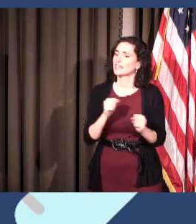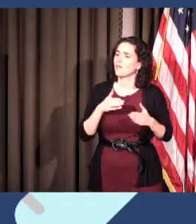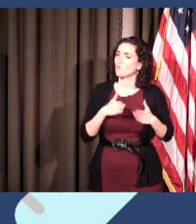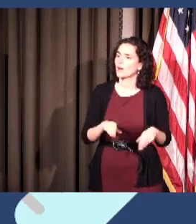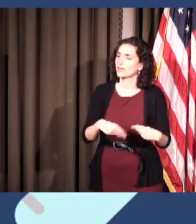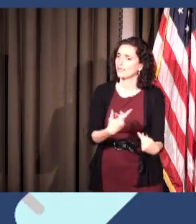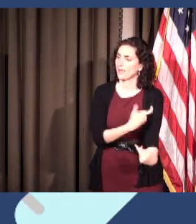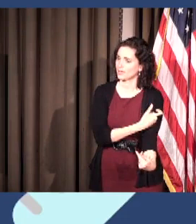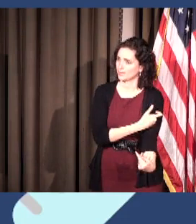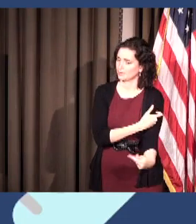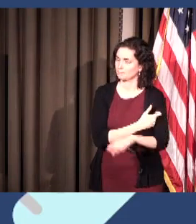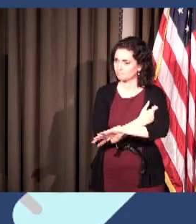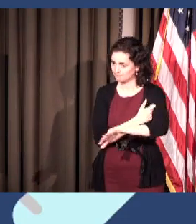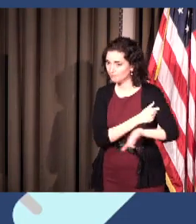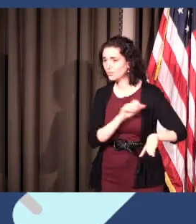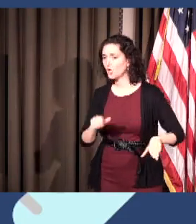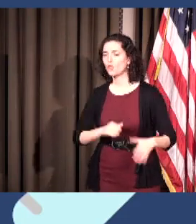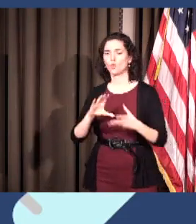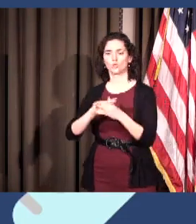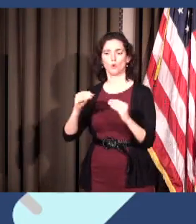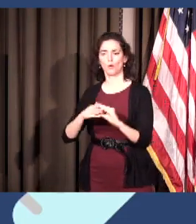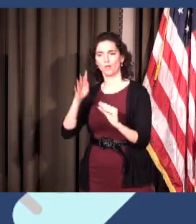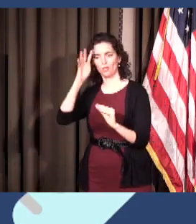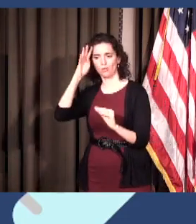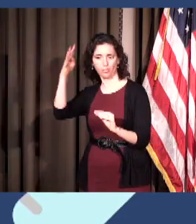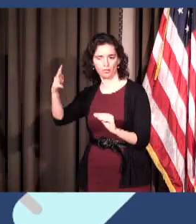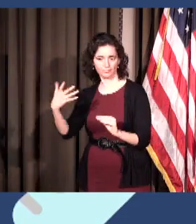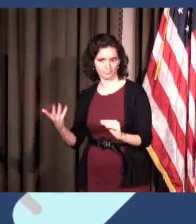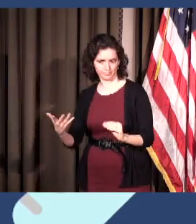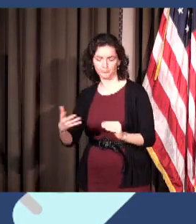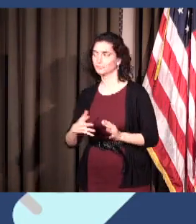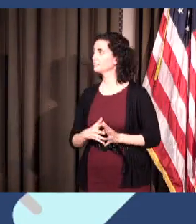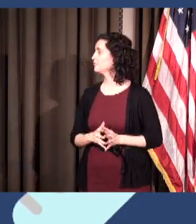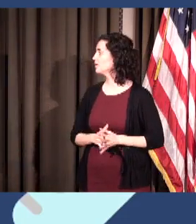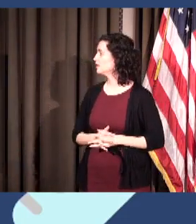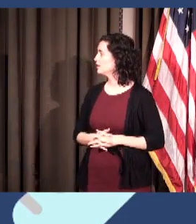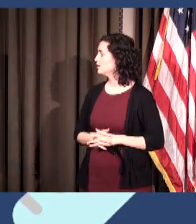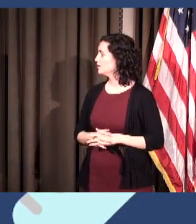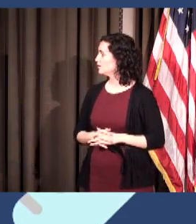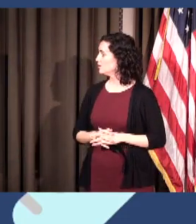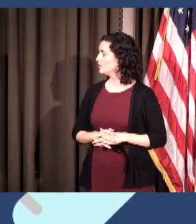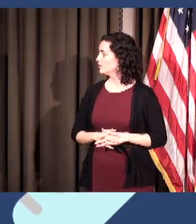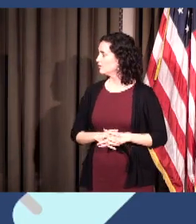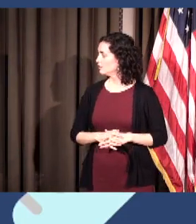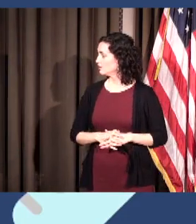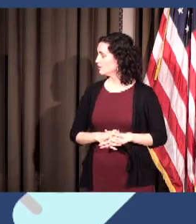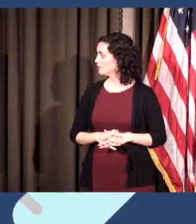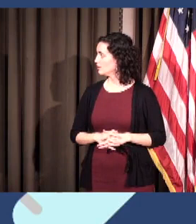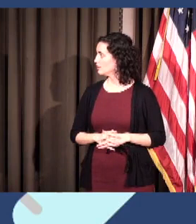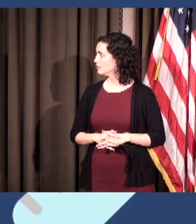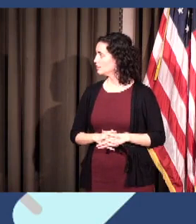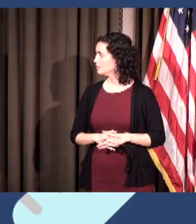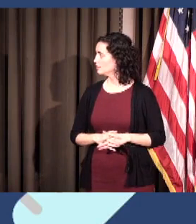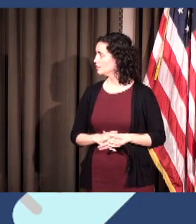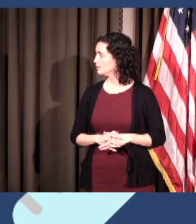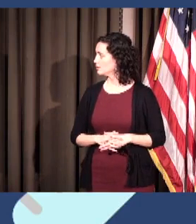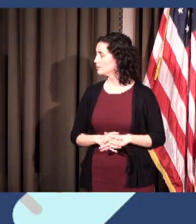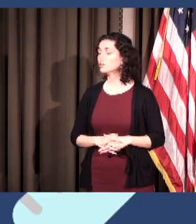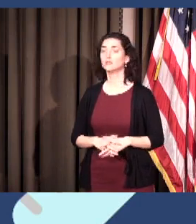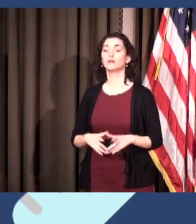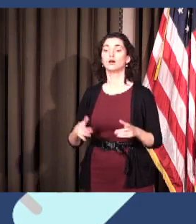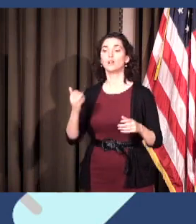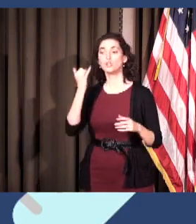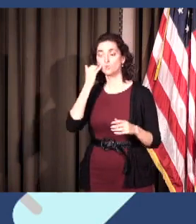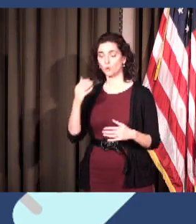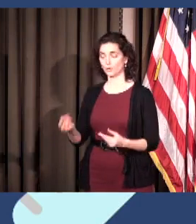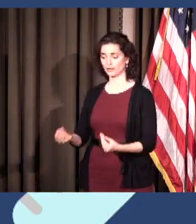vaccines. The next myth that I would like to cover has to do with what type of symptoms or what happens to someone